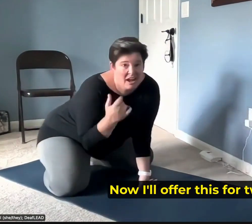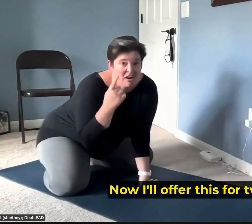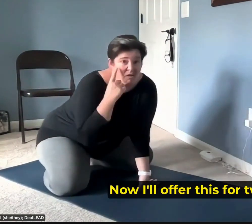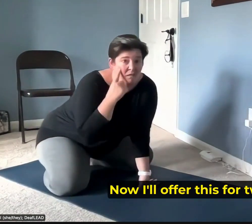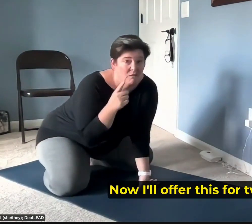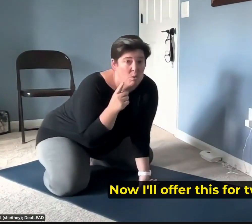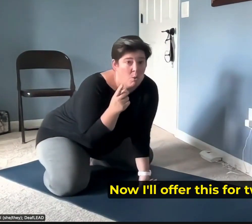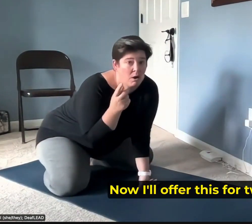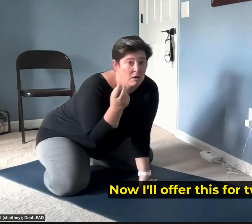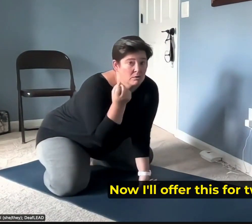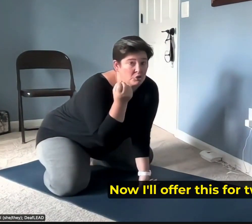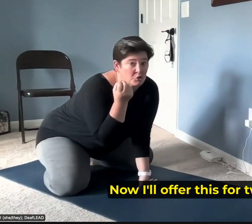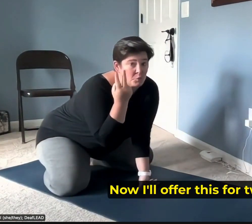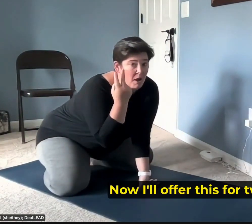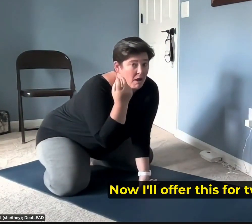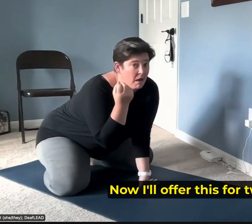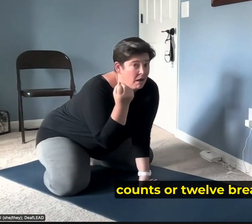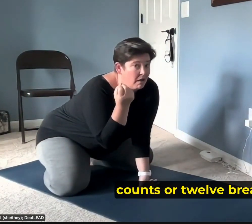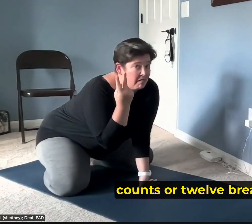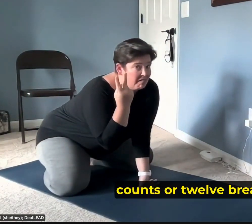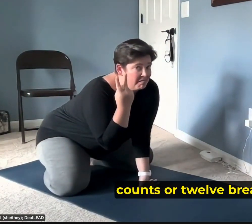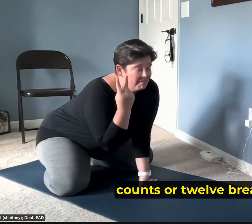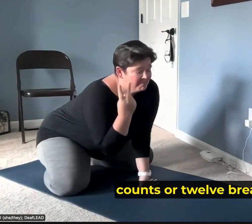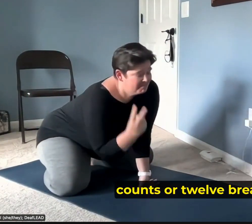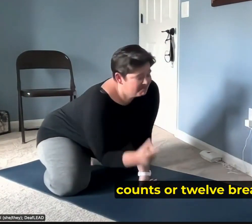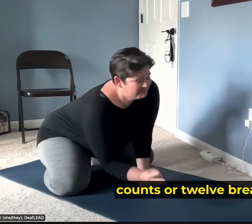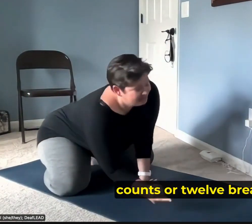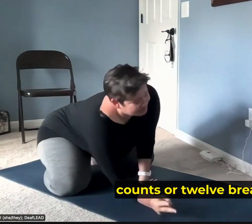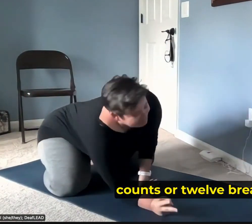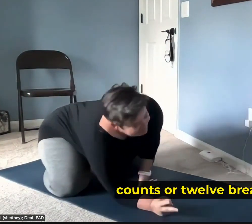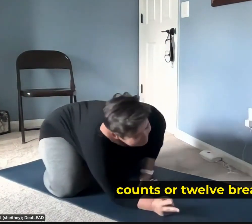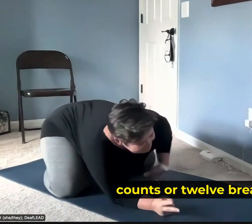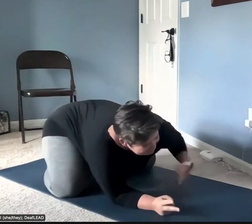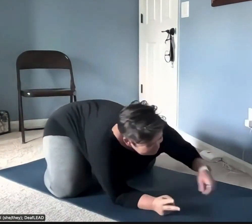Now I'll offer this for 12 counts or 12 breaths.